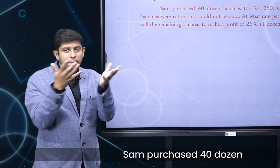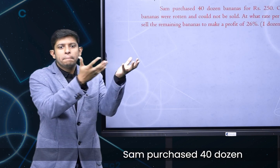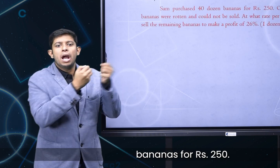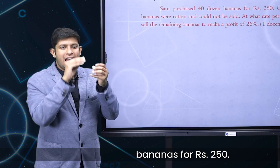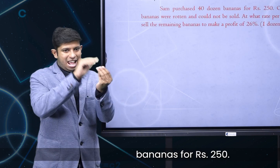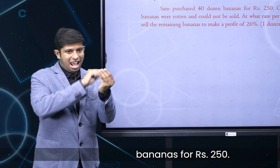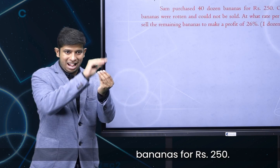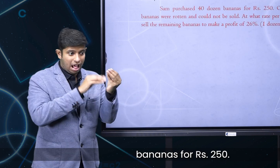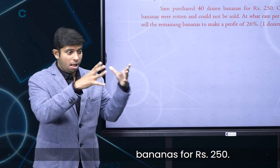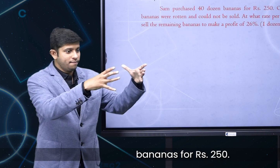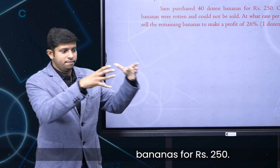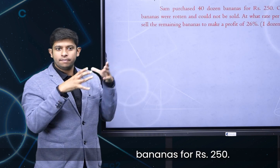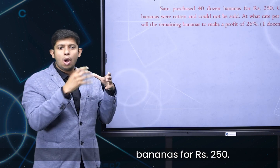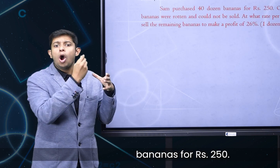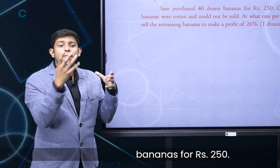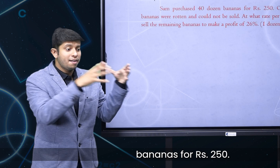dozen bananas for Rs 250.